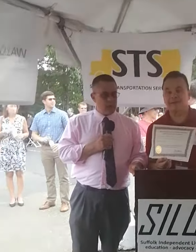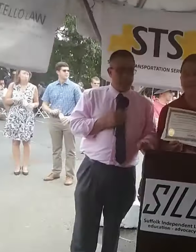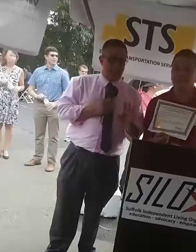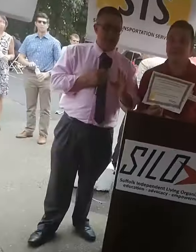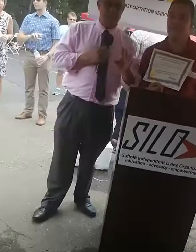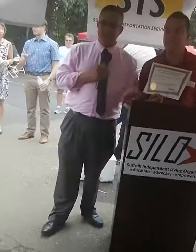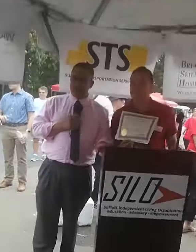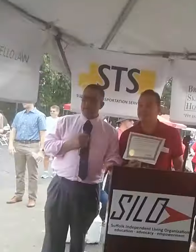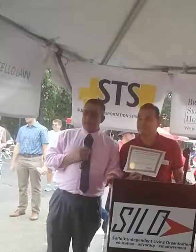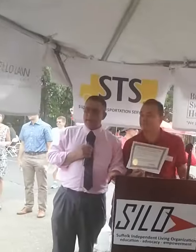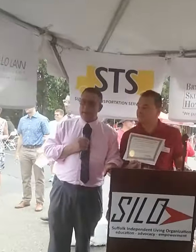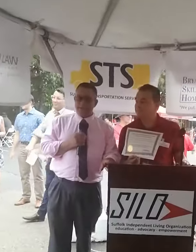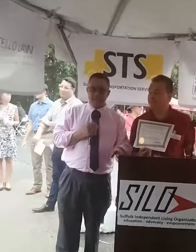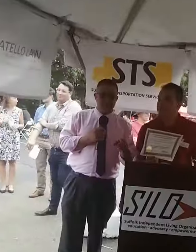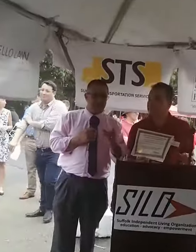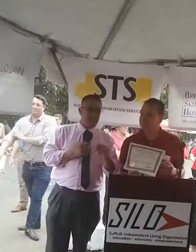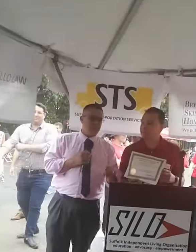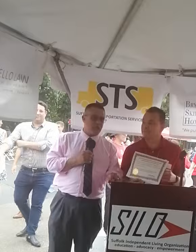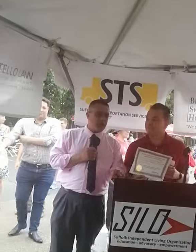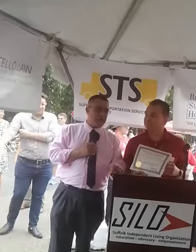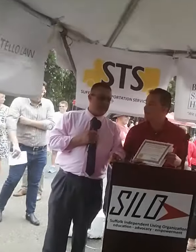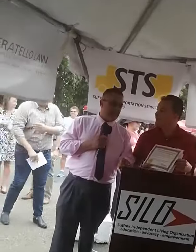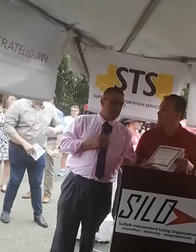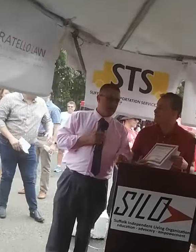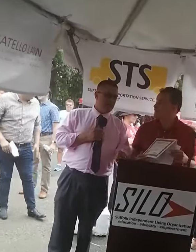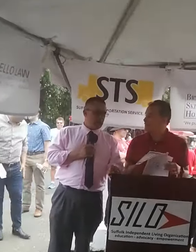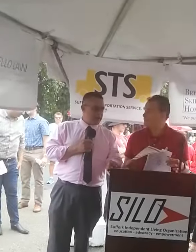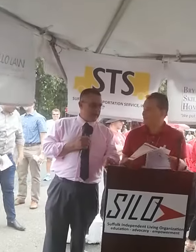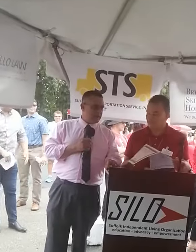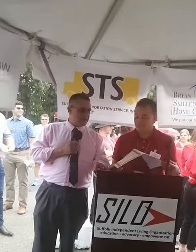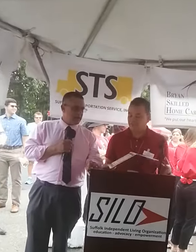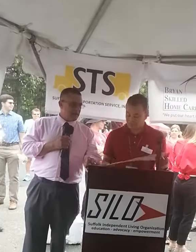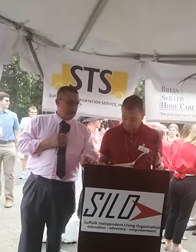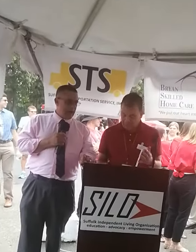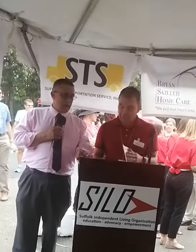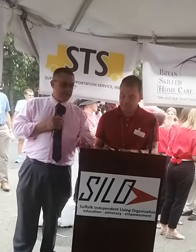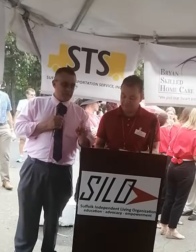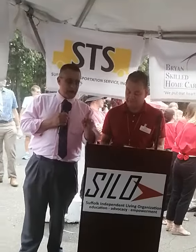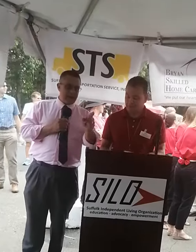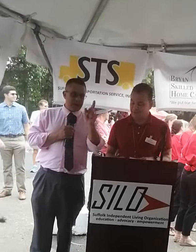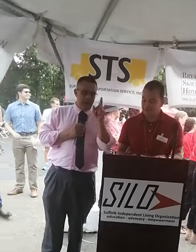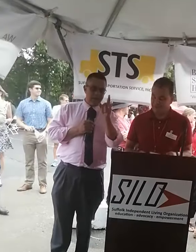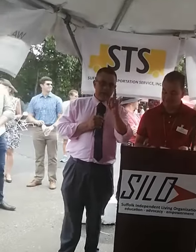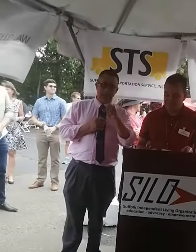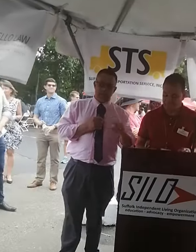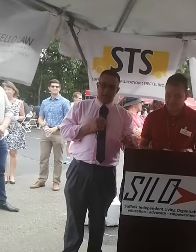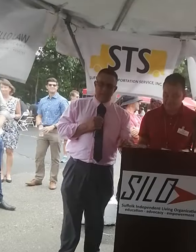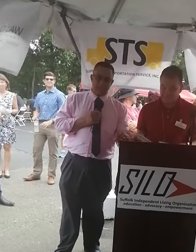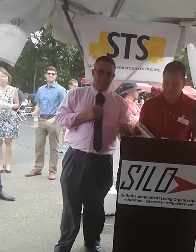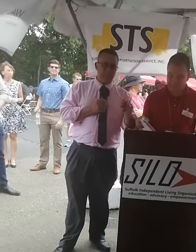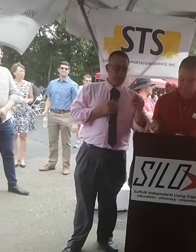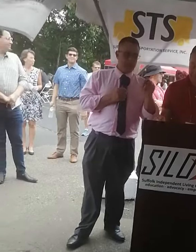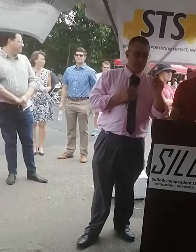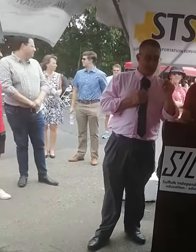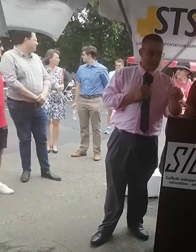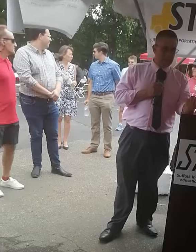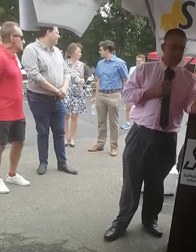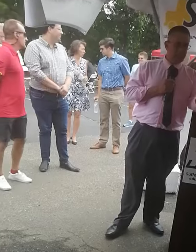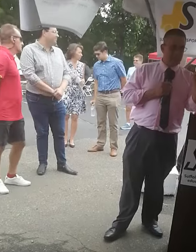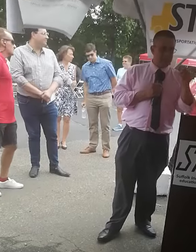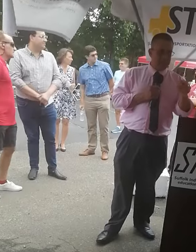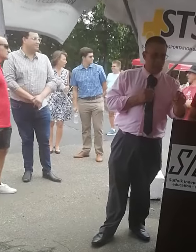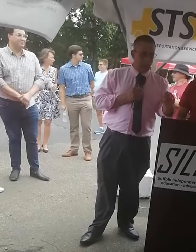and he dropped off, he just had another meeting, but there is another strong advocate for your needs. And what's great is every level of government, from